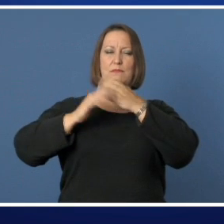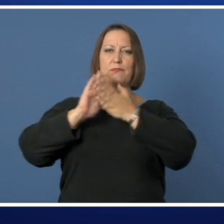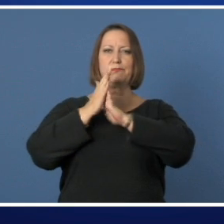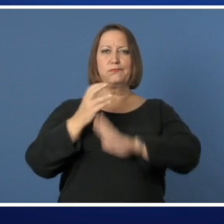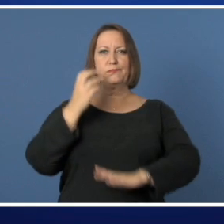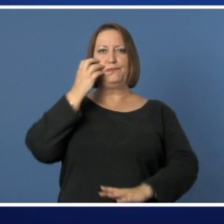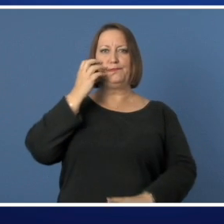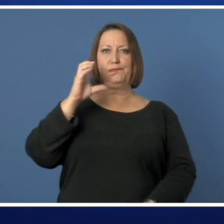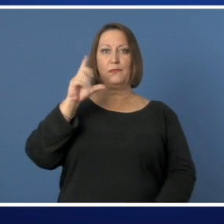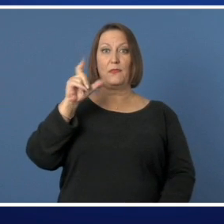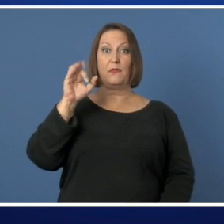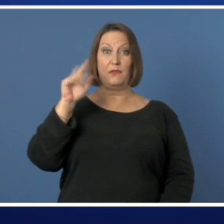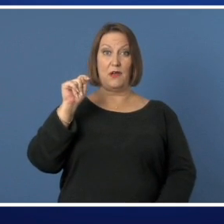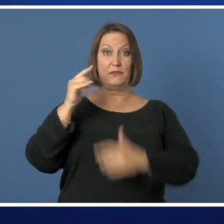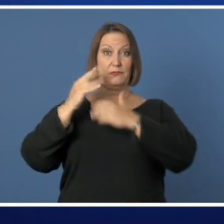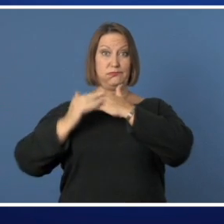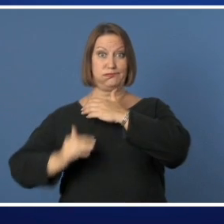problems,